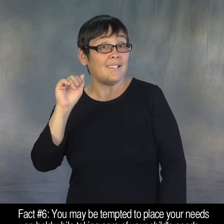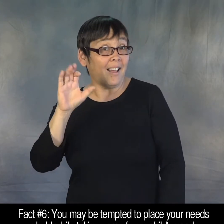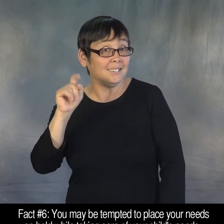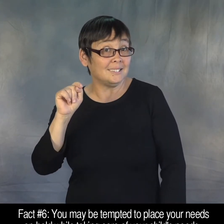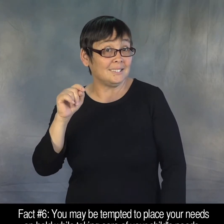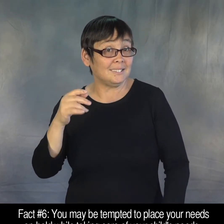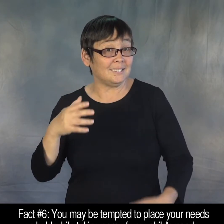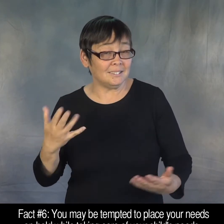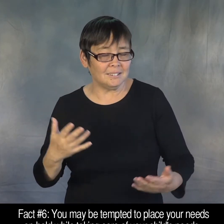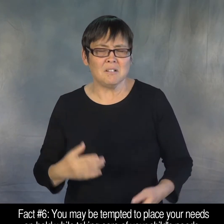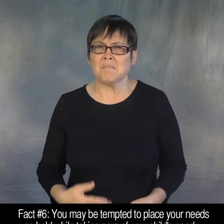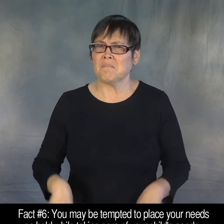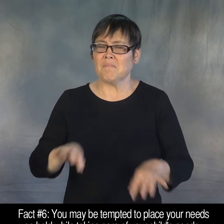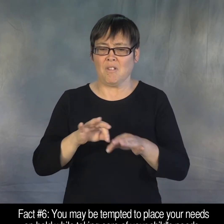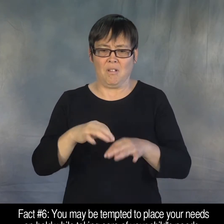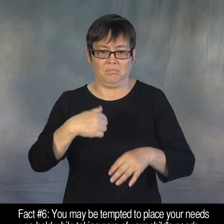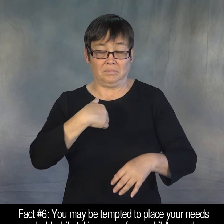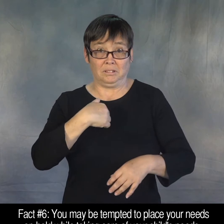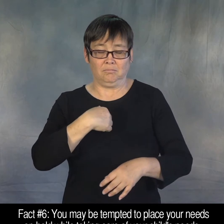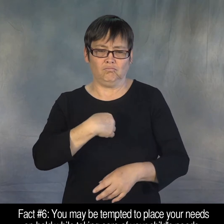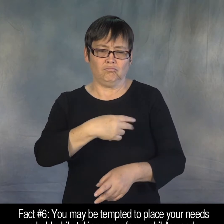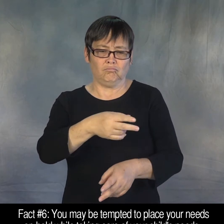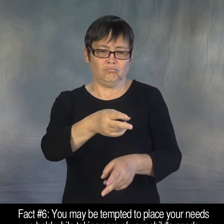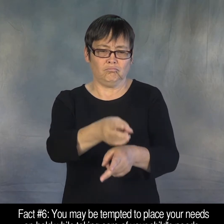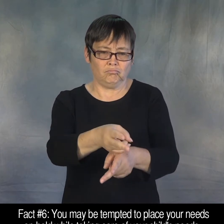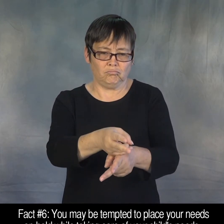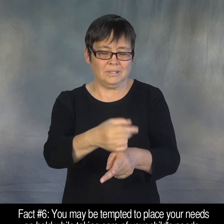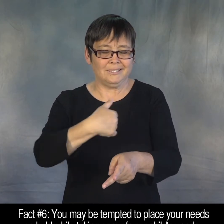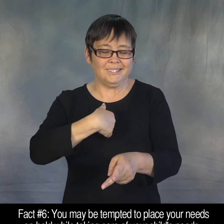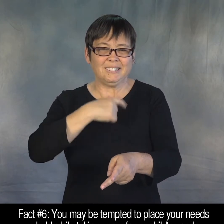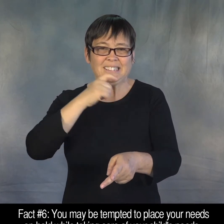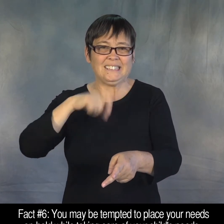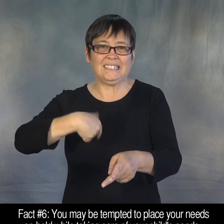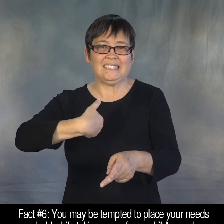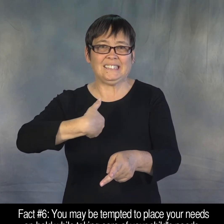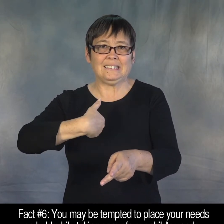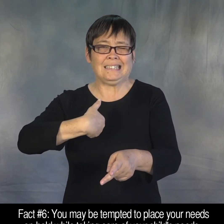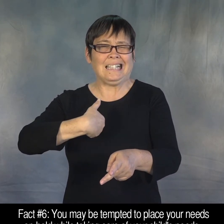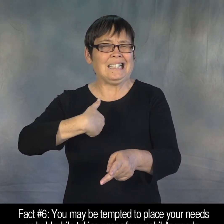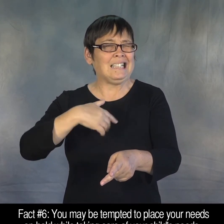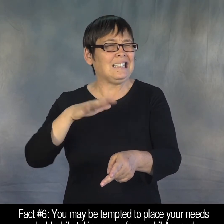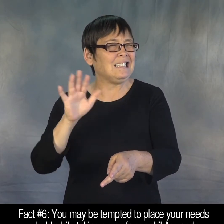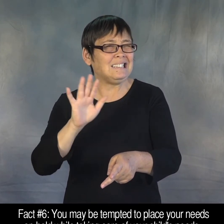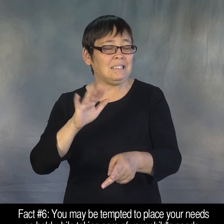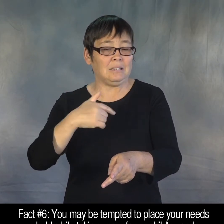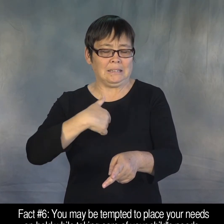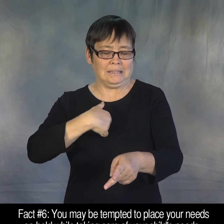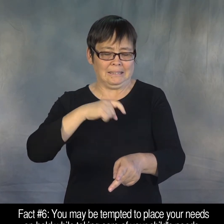Fact number 6. You may be tempted to place your needs on hold while taking care of your child's